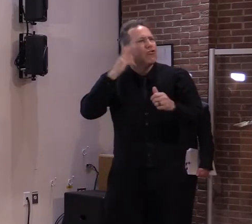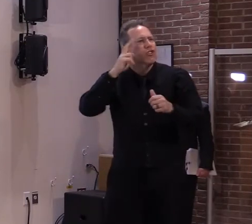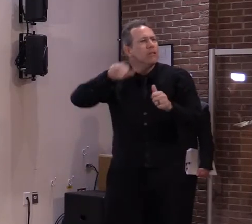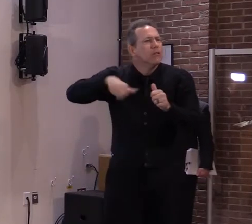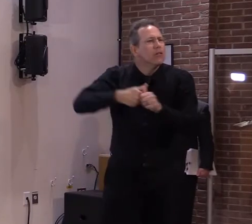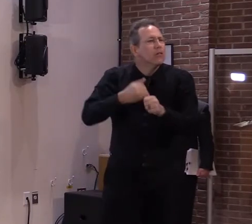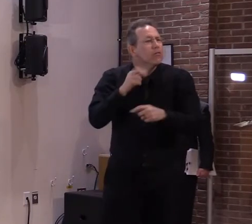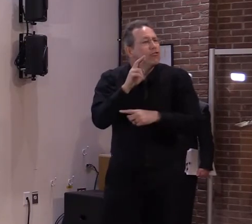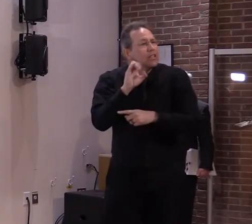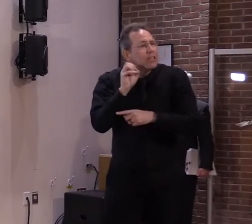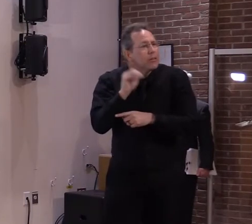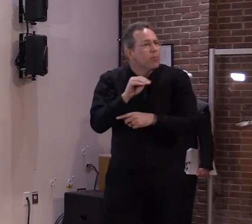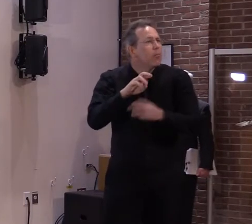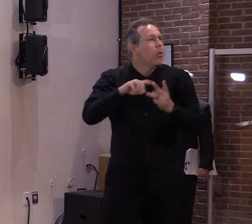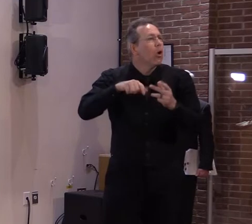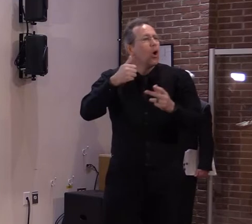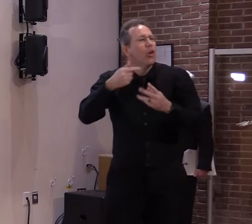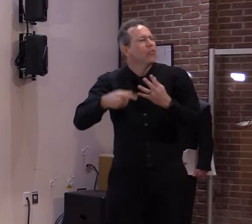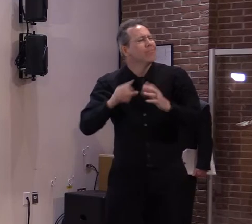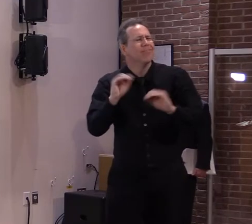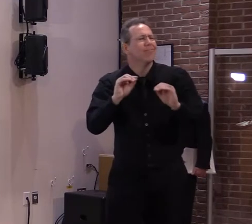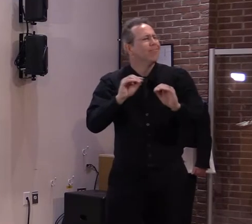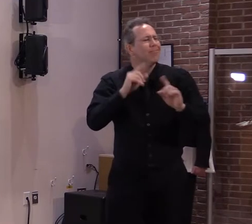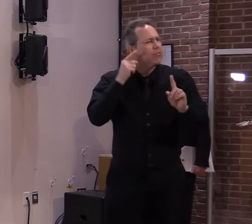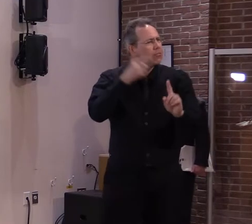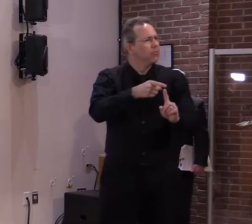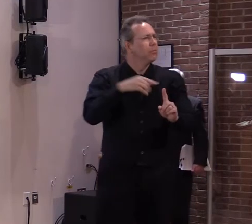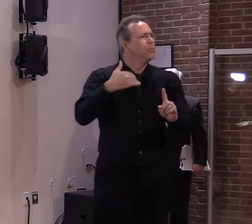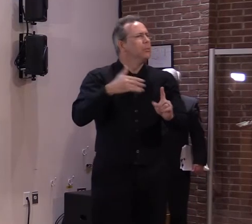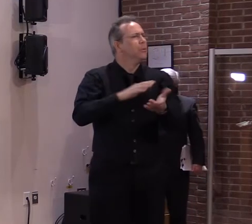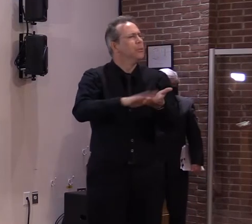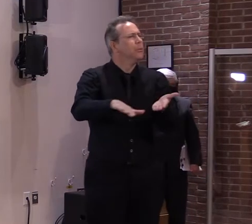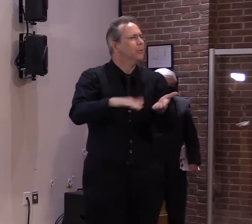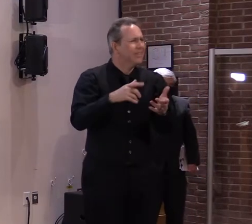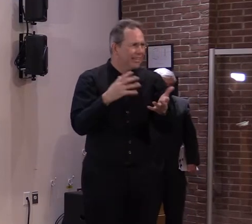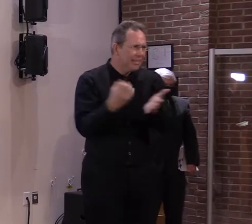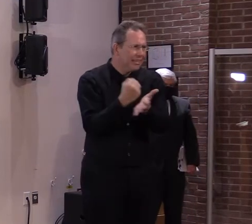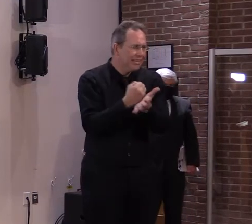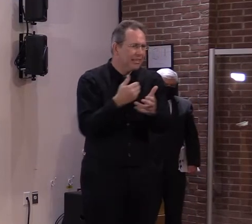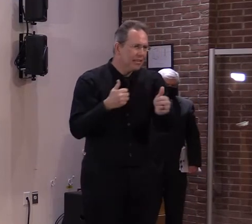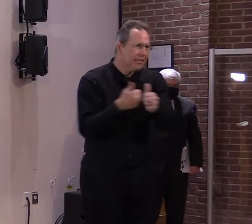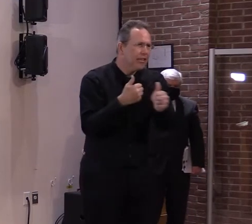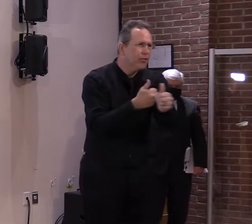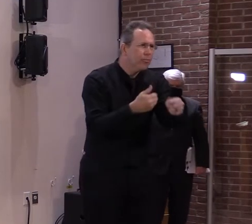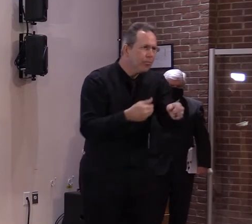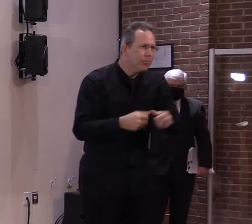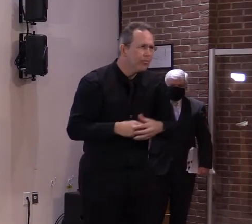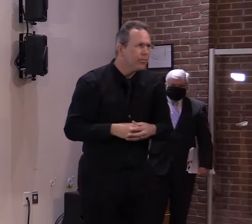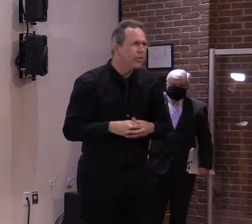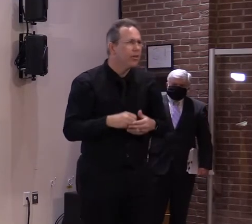susceptible to the disease, and we knew that we were falling behind and wanted to make sure that we caught back